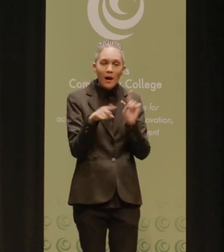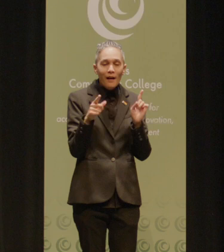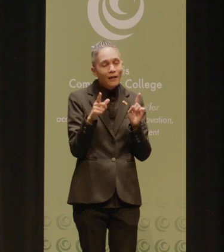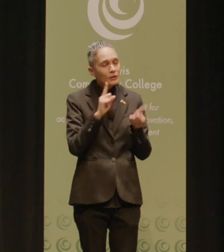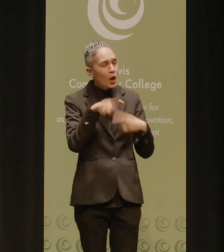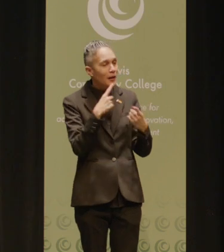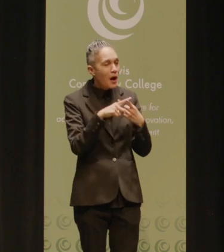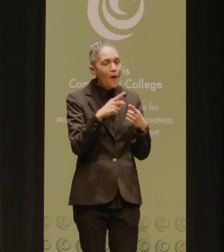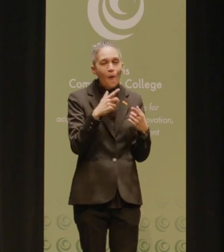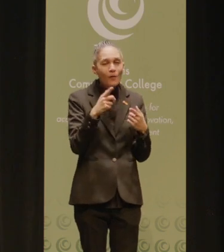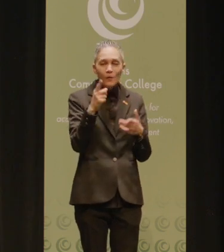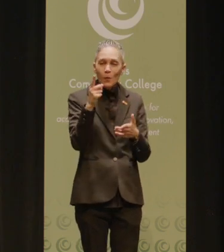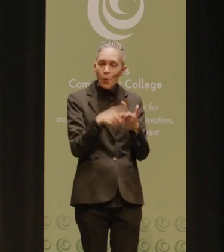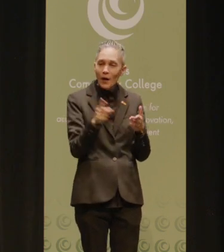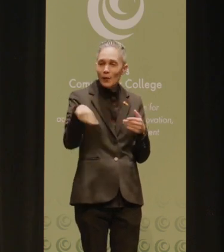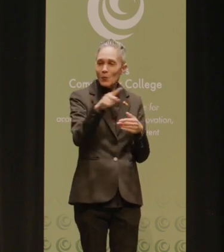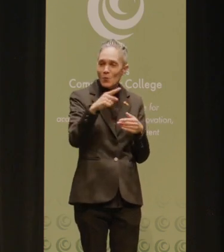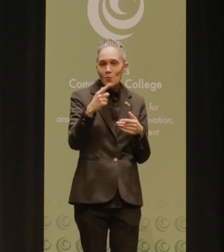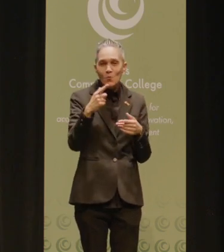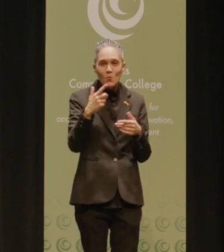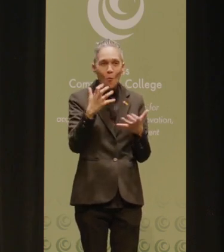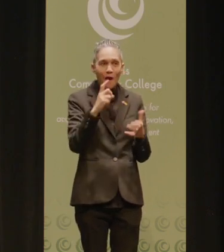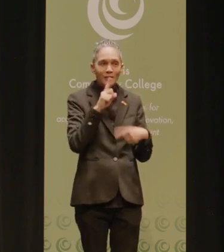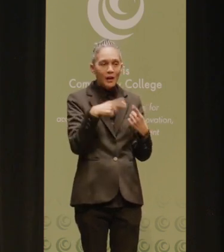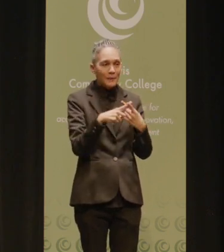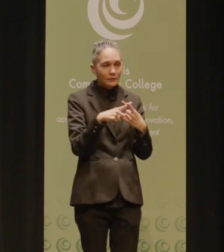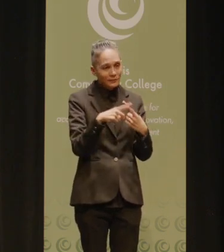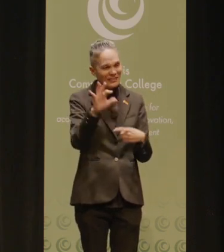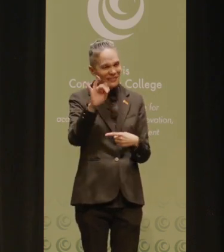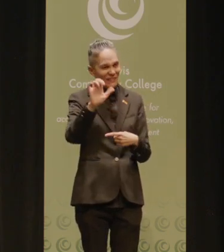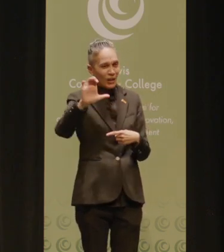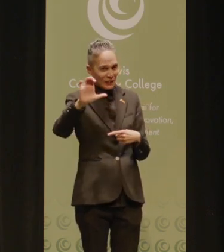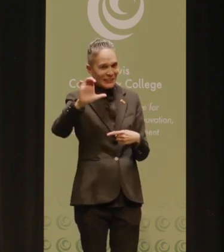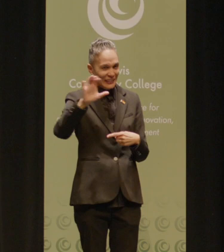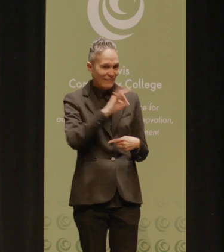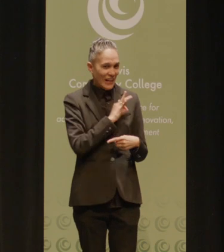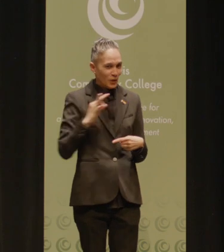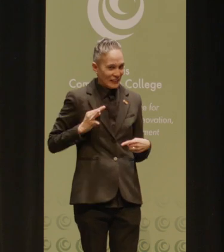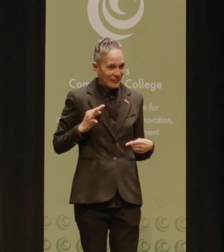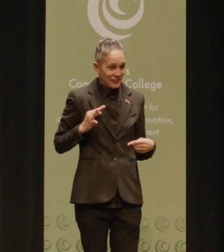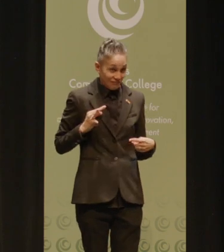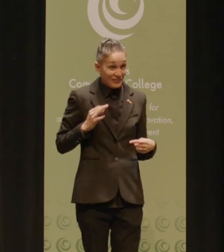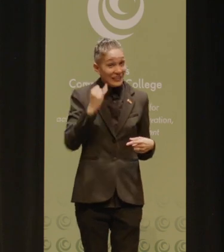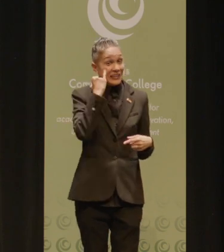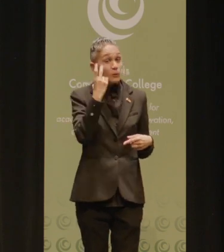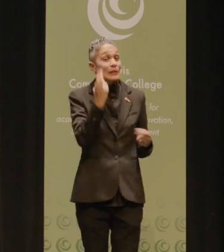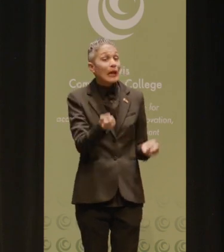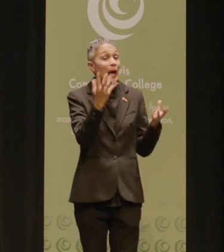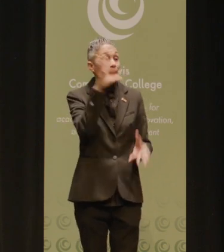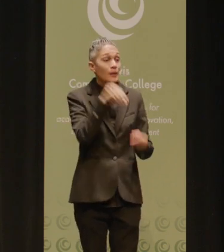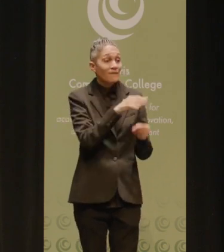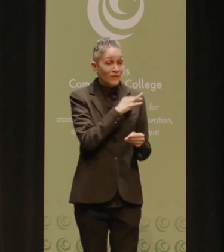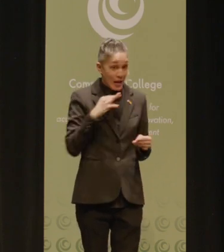Let's talk about what you all in this room really want to talk about, and that's faculty. So if you look at the number of faculty, and you look